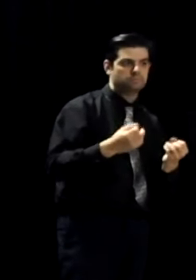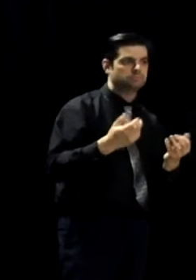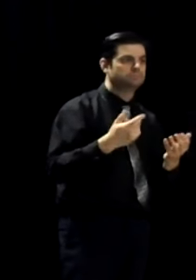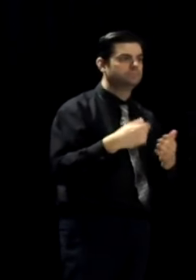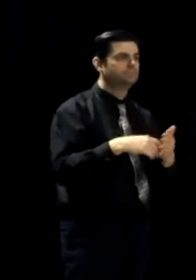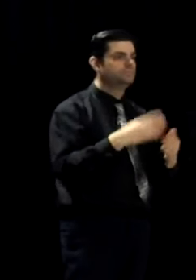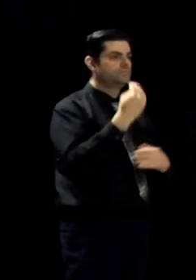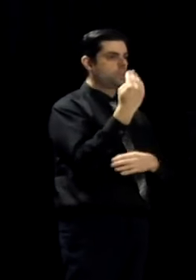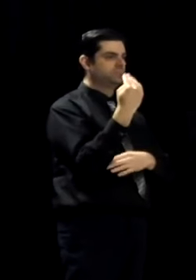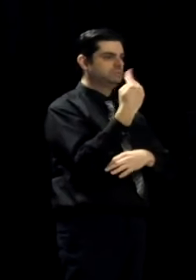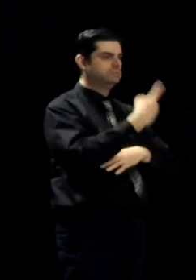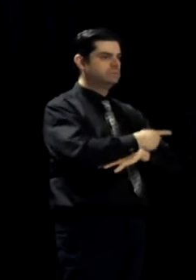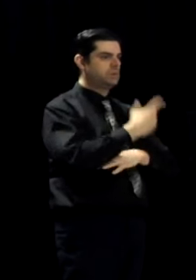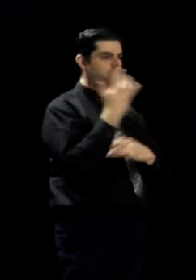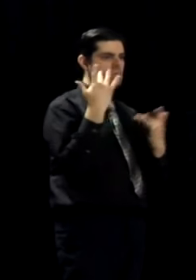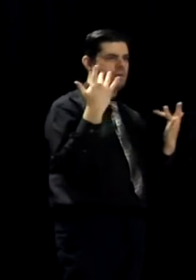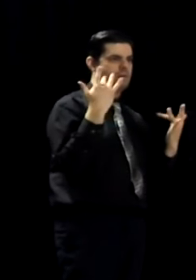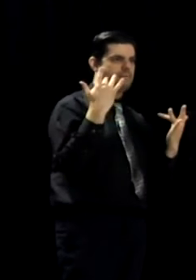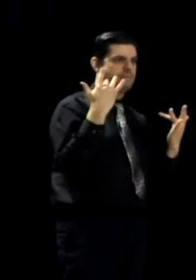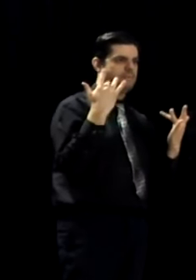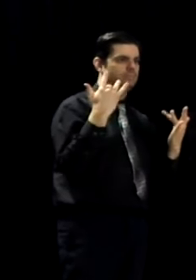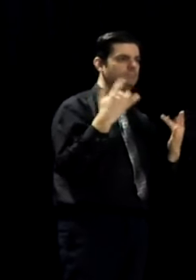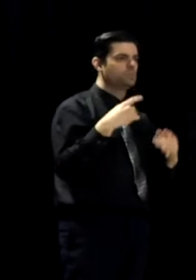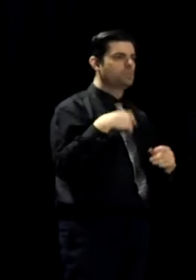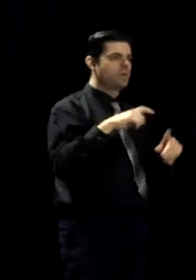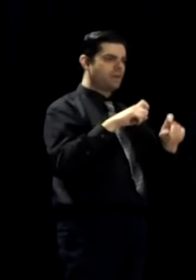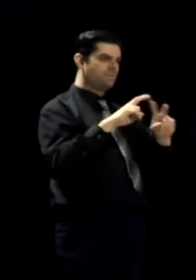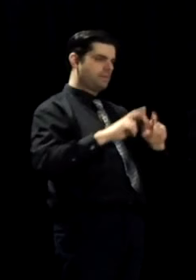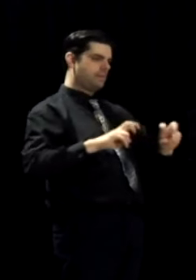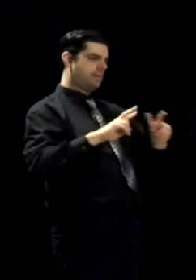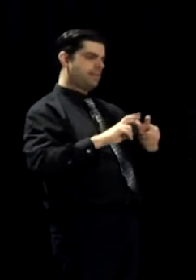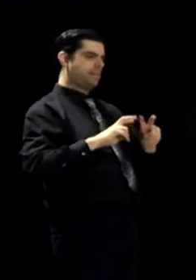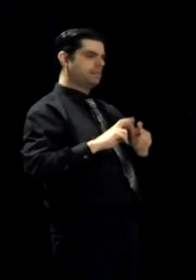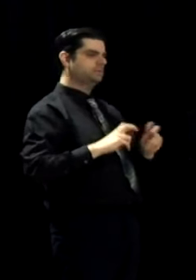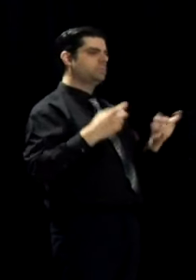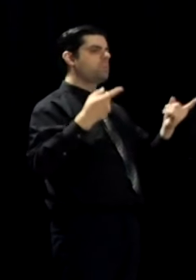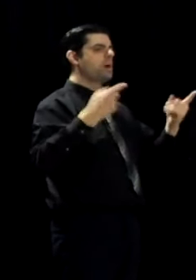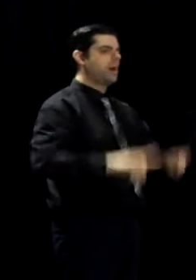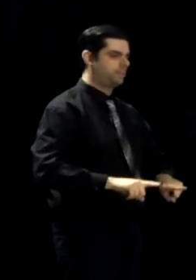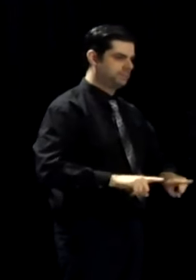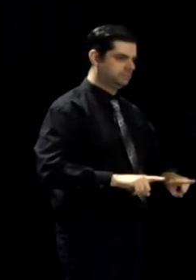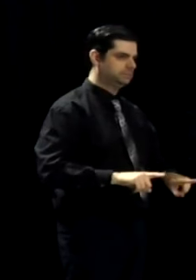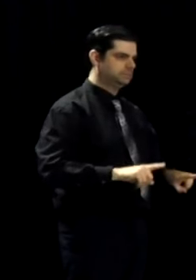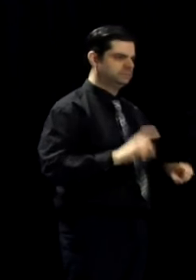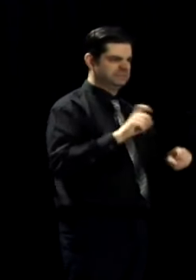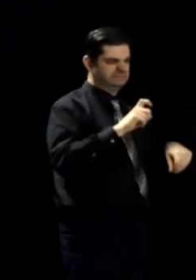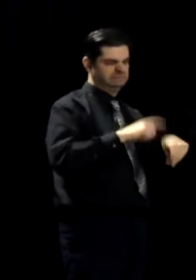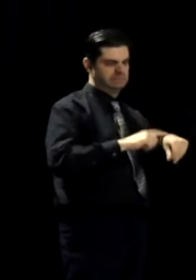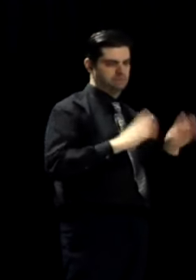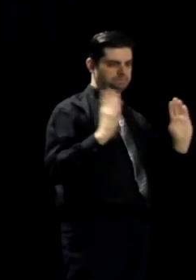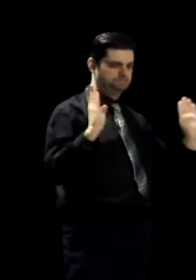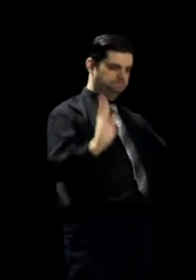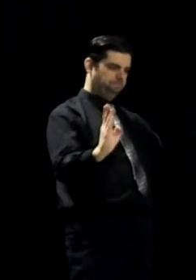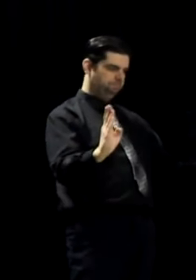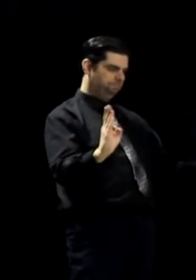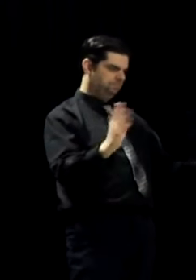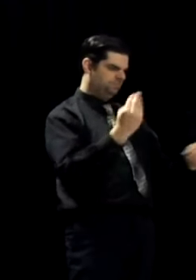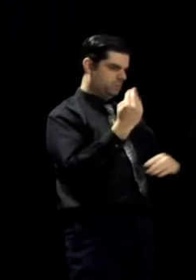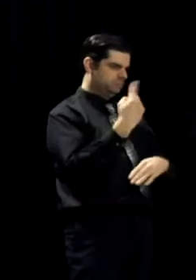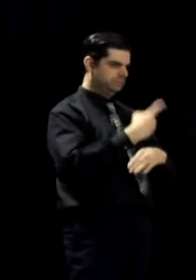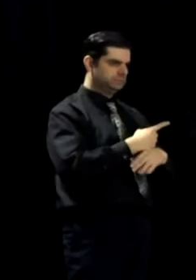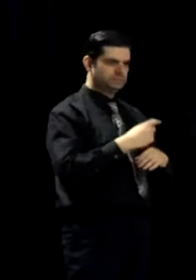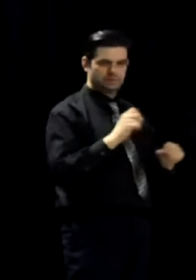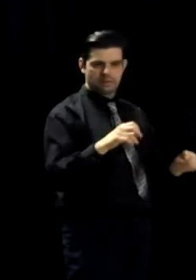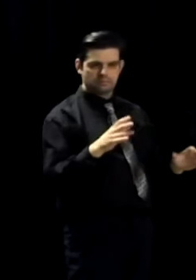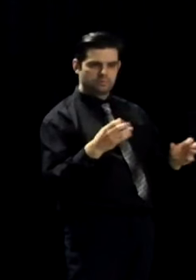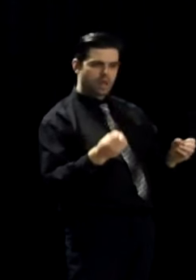We got to sit there and analyze what happens and look at what happens. And then